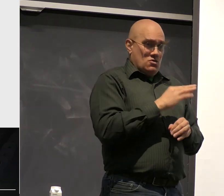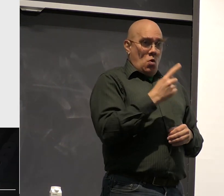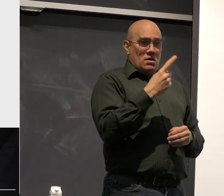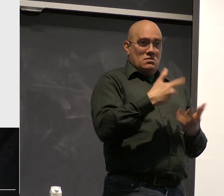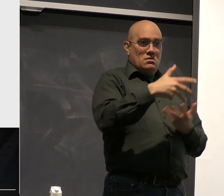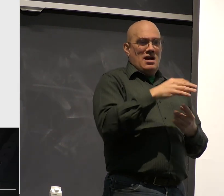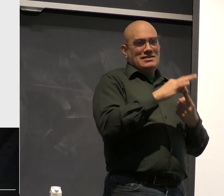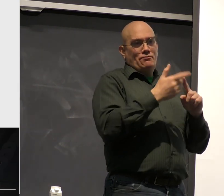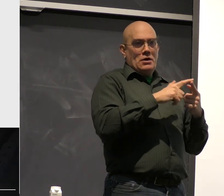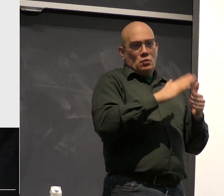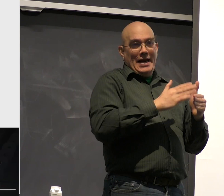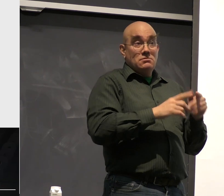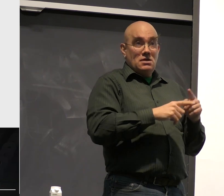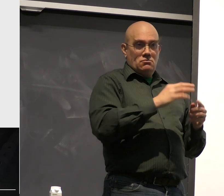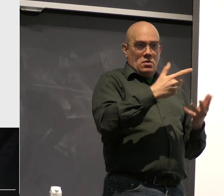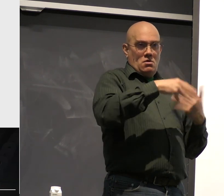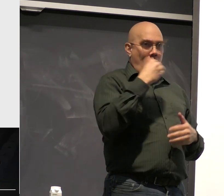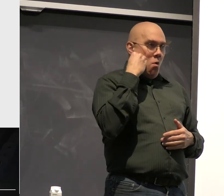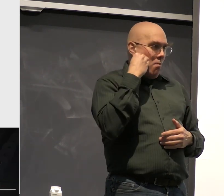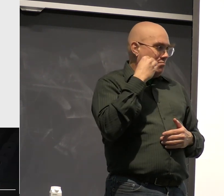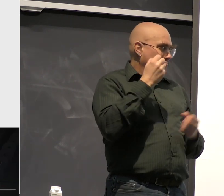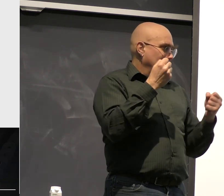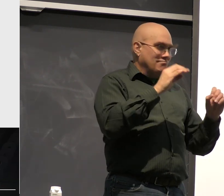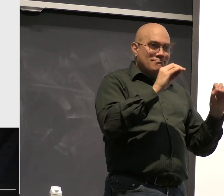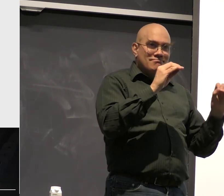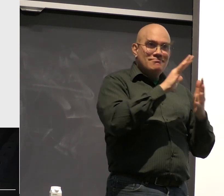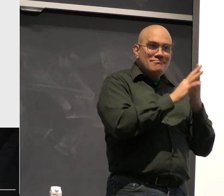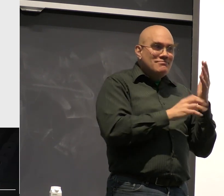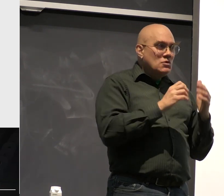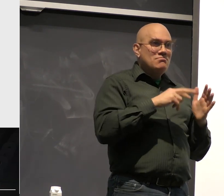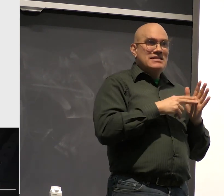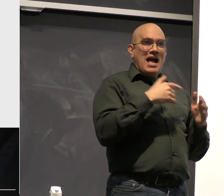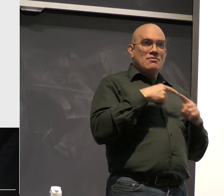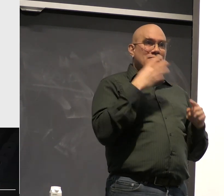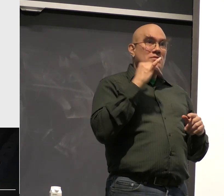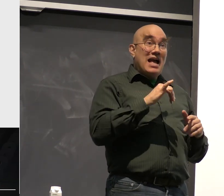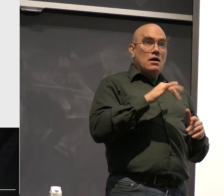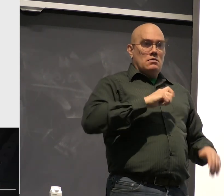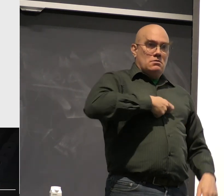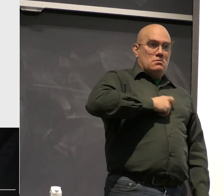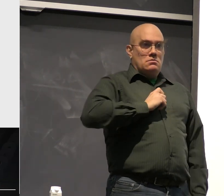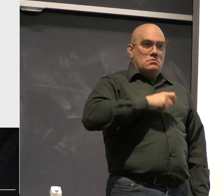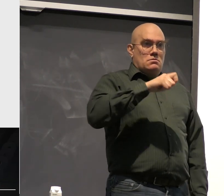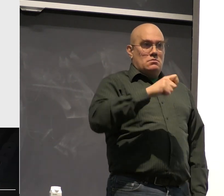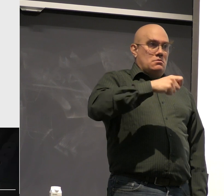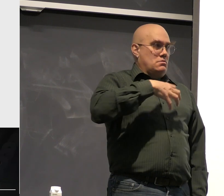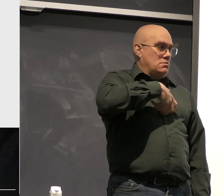out off campus, there was nobody to really have social experiences with at home. and they had to continue